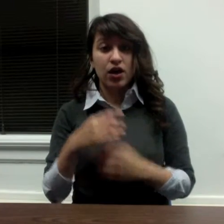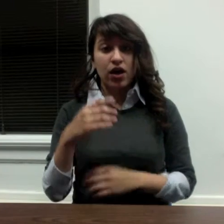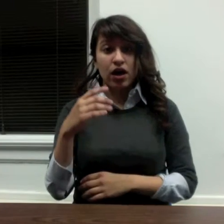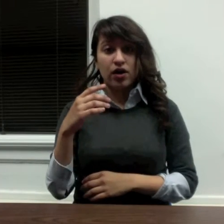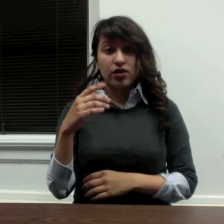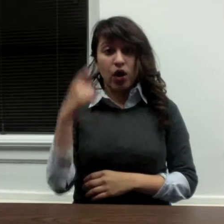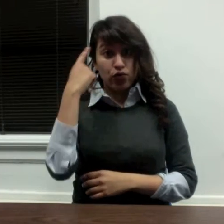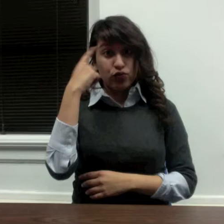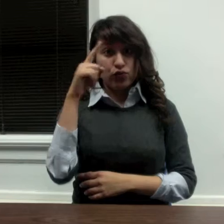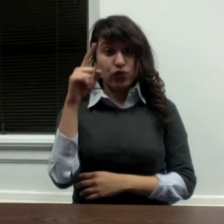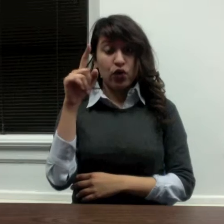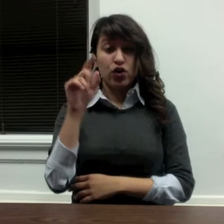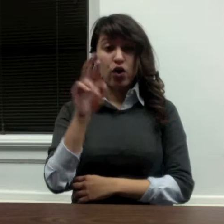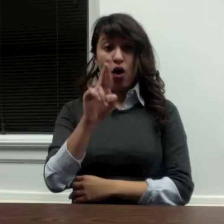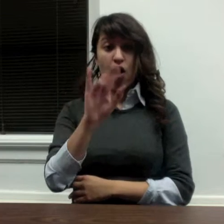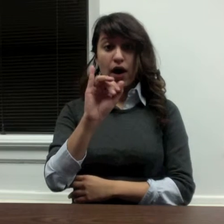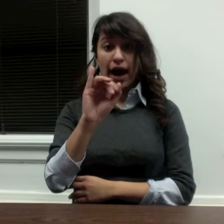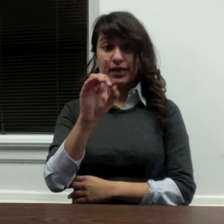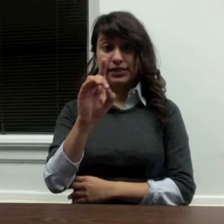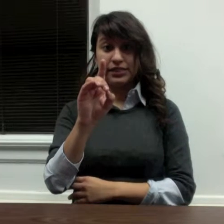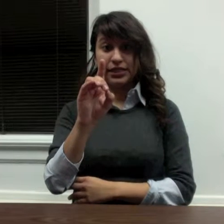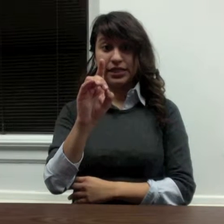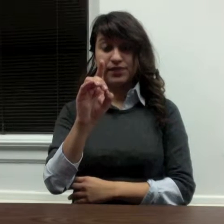Region 3 conference.